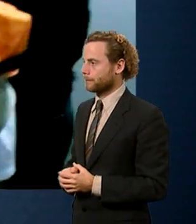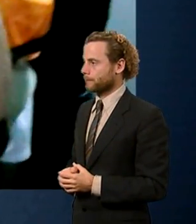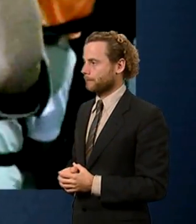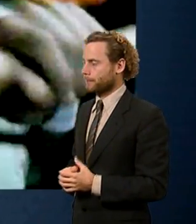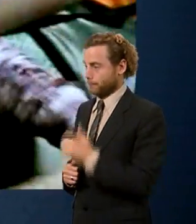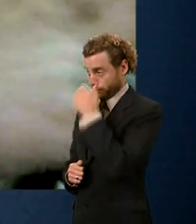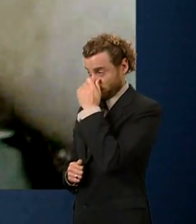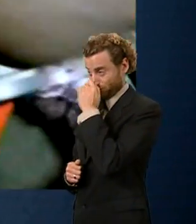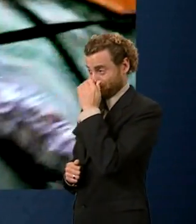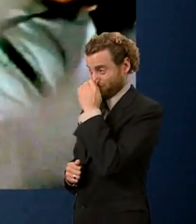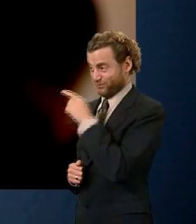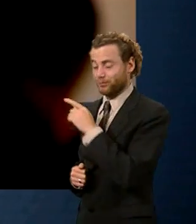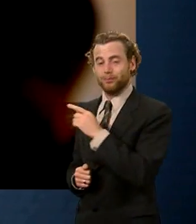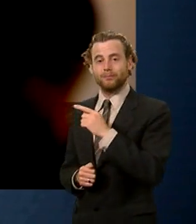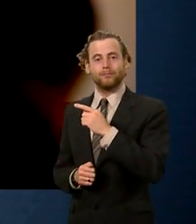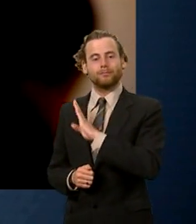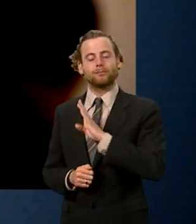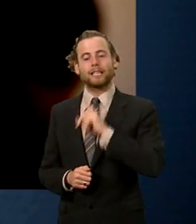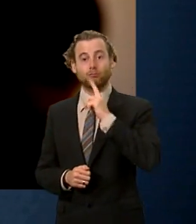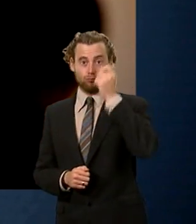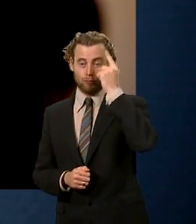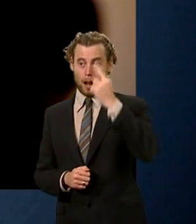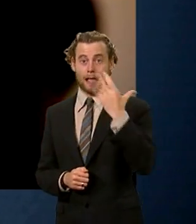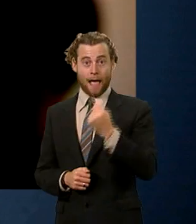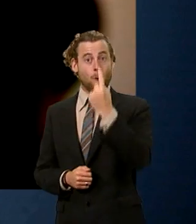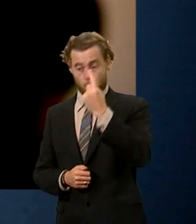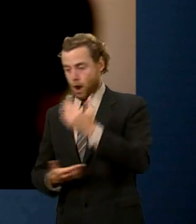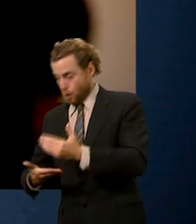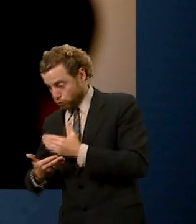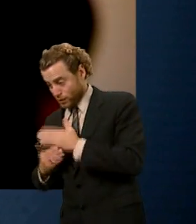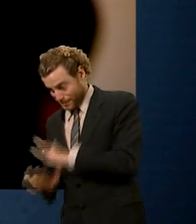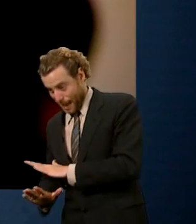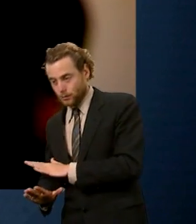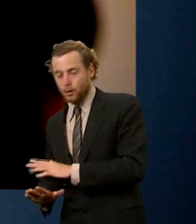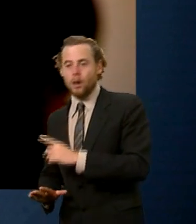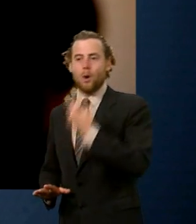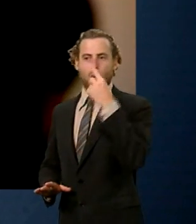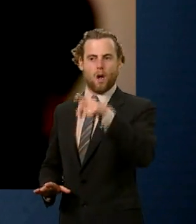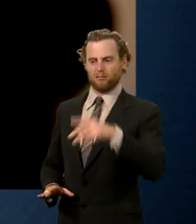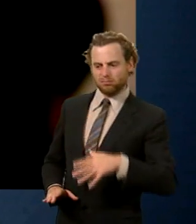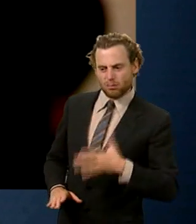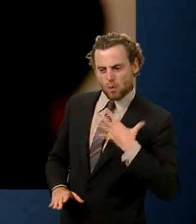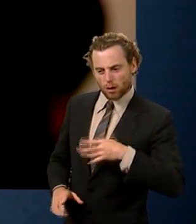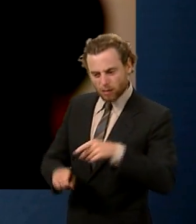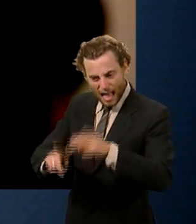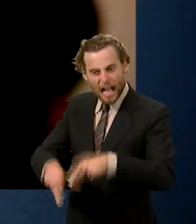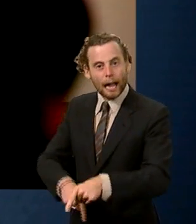I realized there were 2 opposing forces there, one that wanted to kill us and more moderate people.